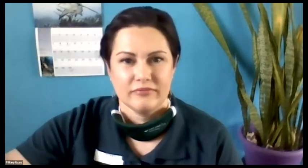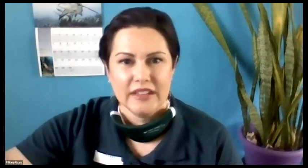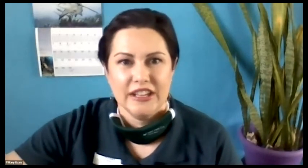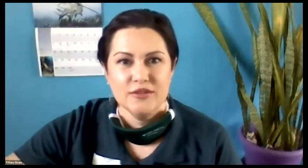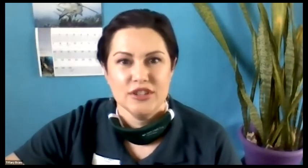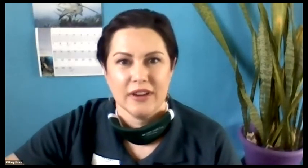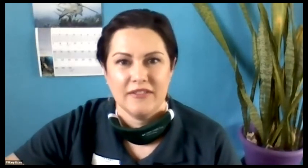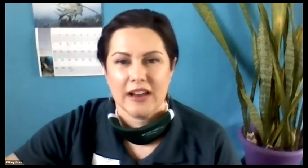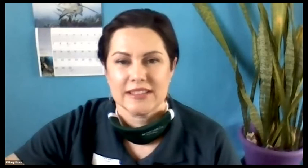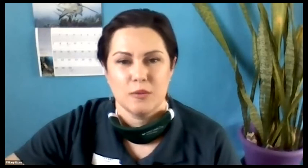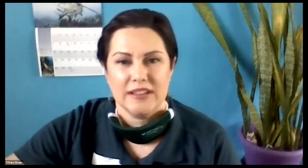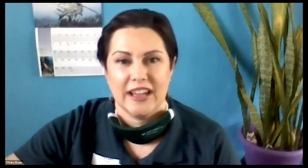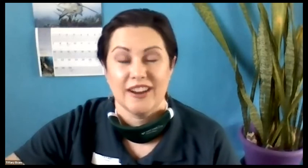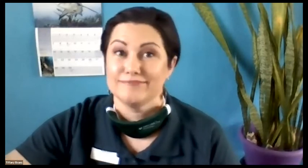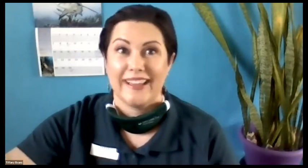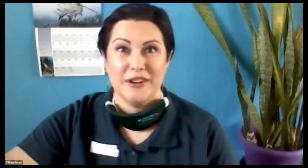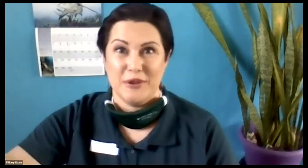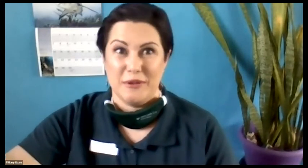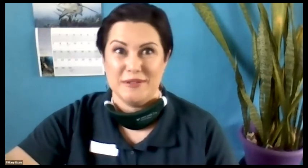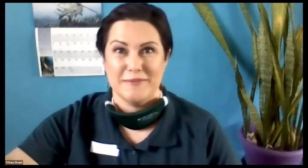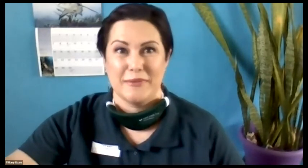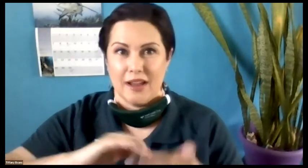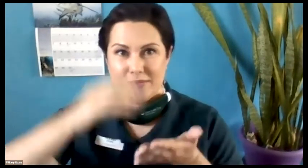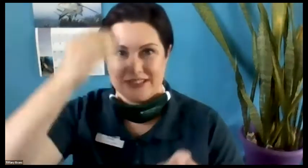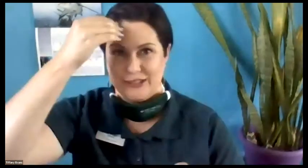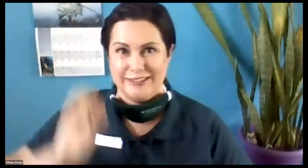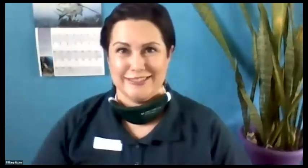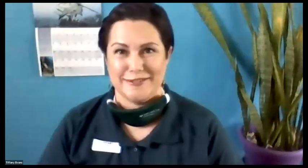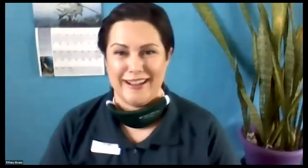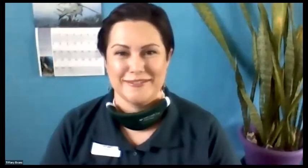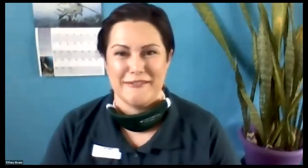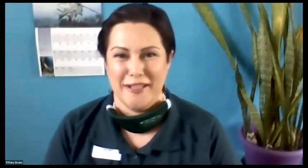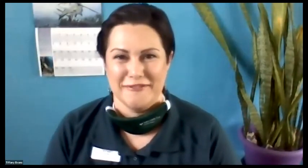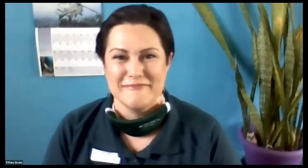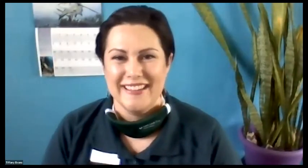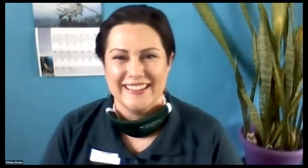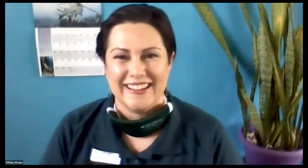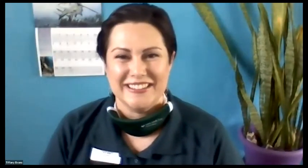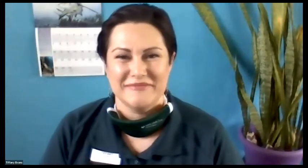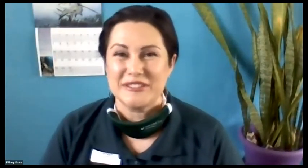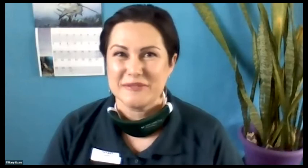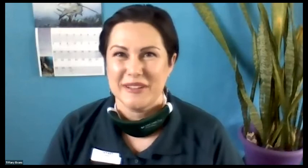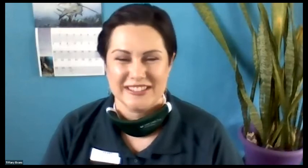Can you do red fox and white tiger? I don't know those yet. Remember, I'm still learning, so I don't know all of them, but you should be able to look those